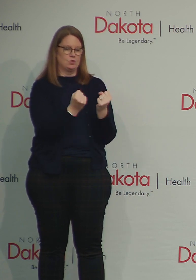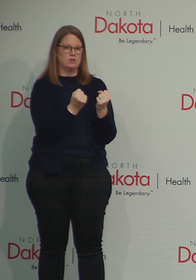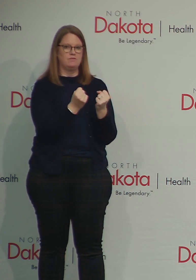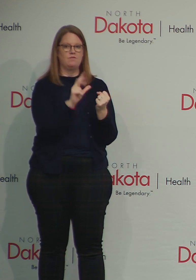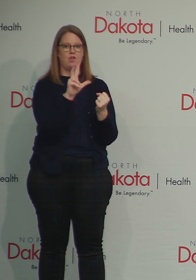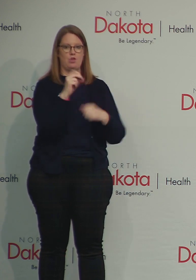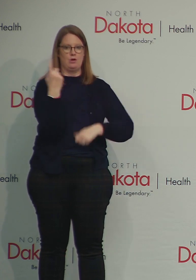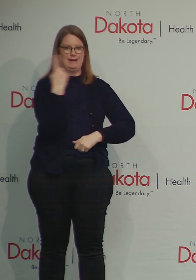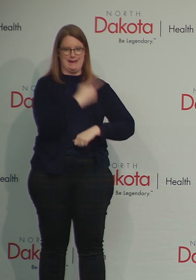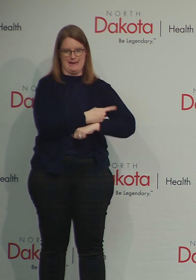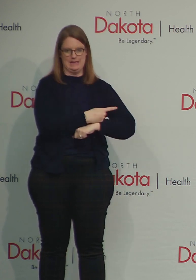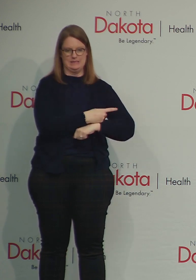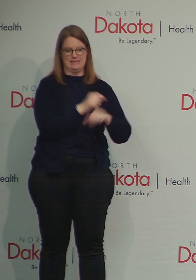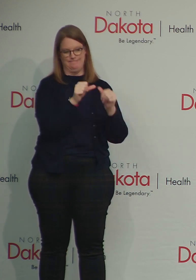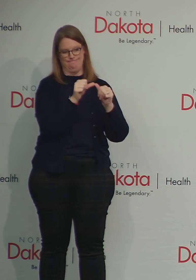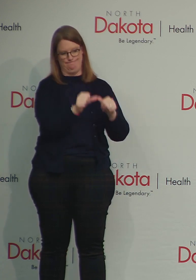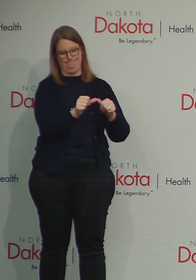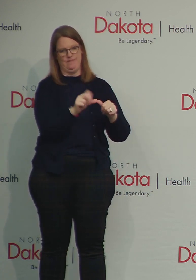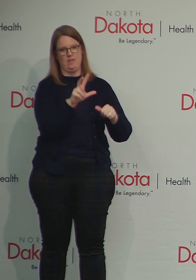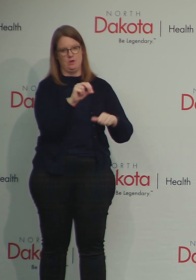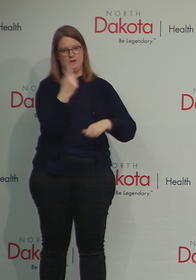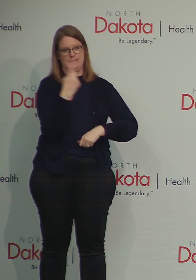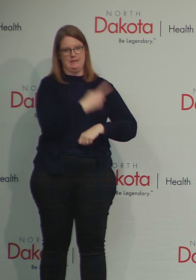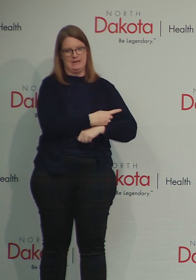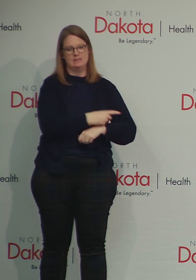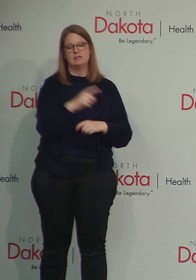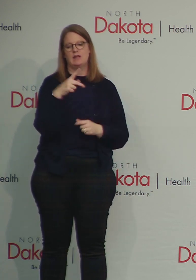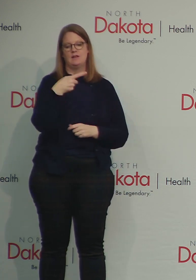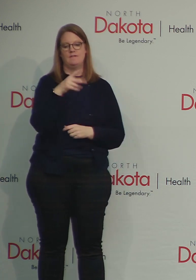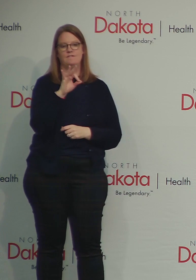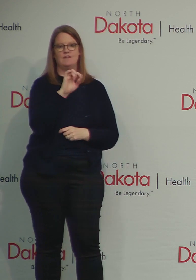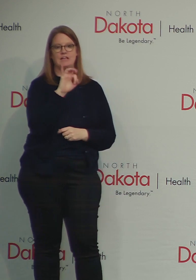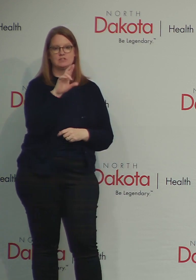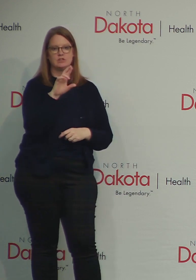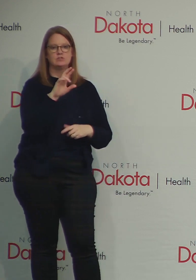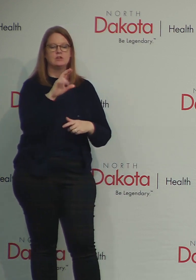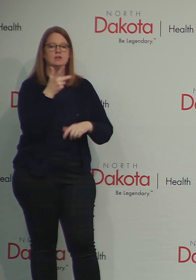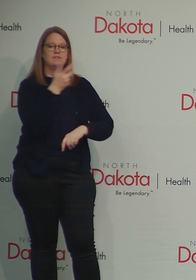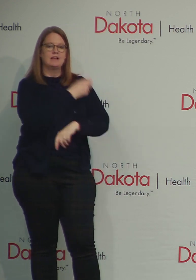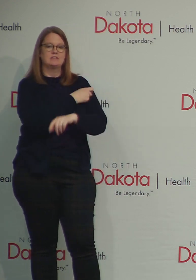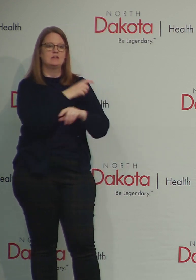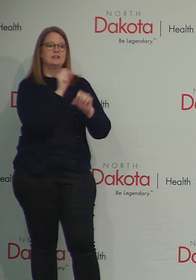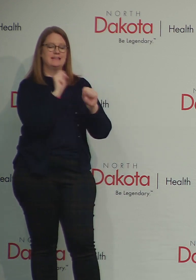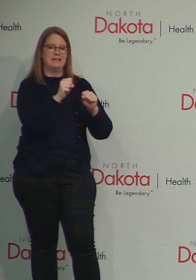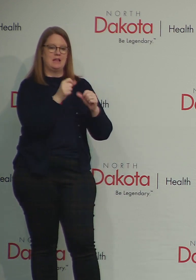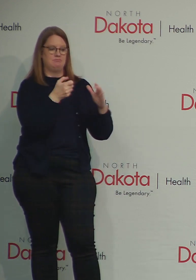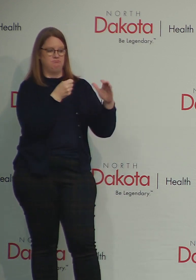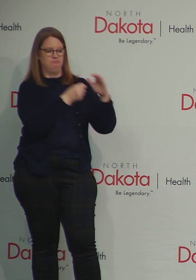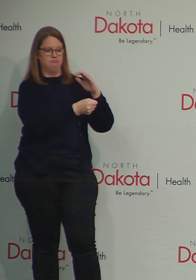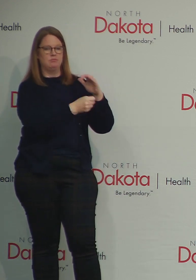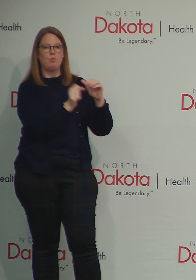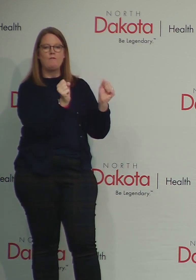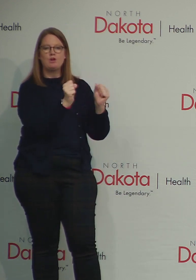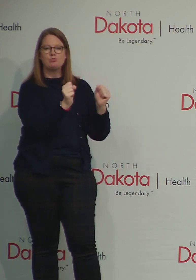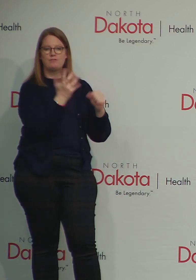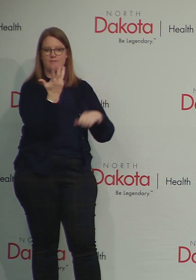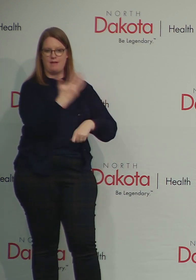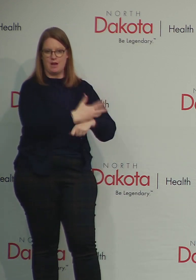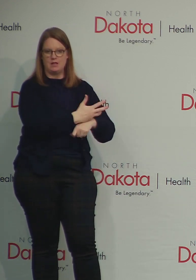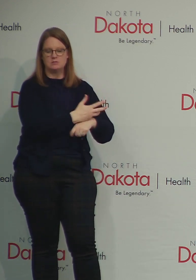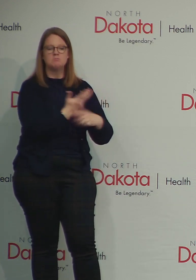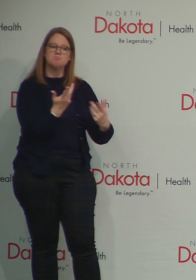for 30 days. And then Pfizer's vaccine also has 5 days of refrigerator stability. And so I do think we